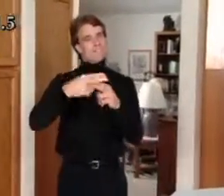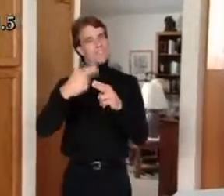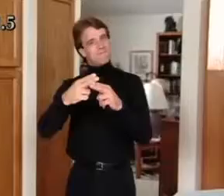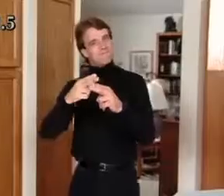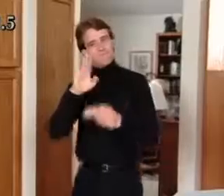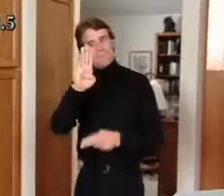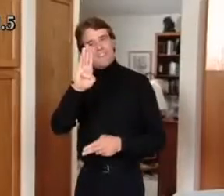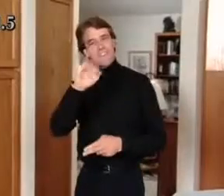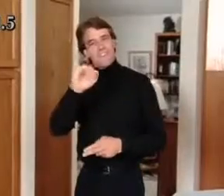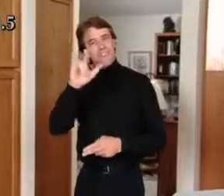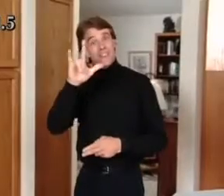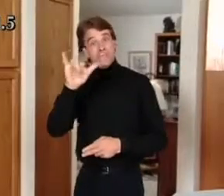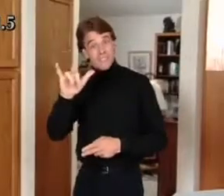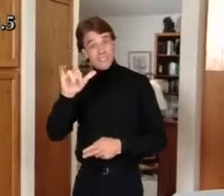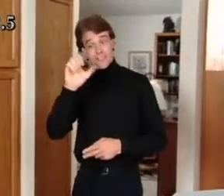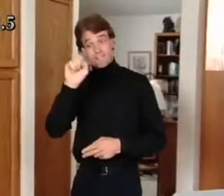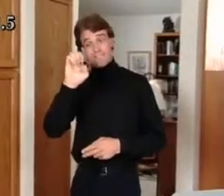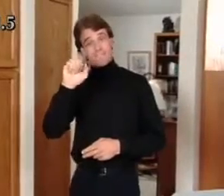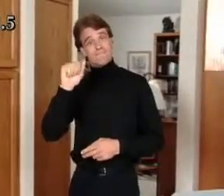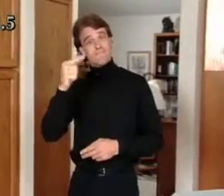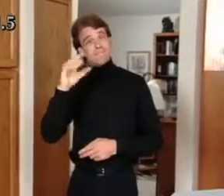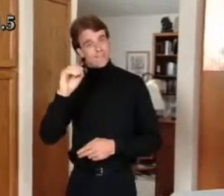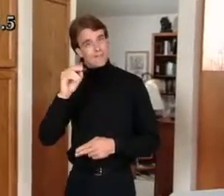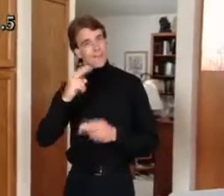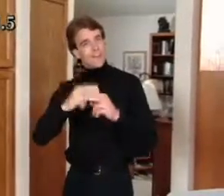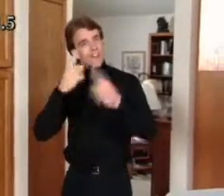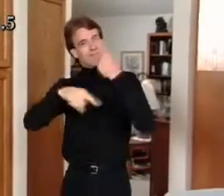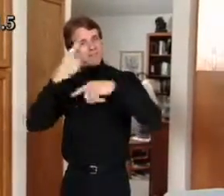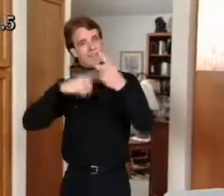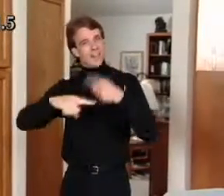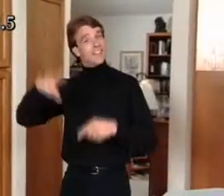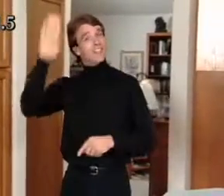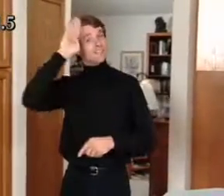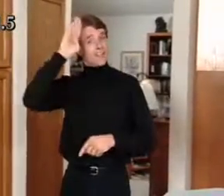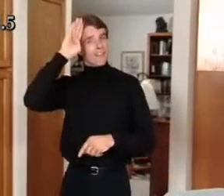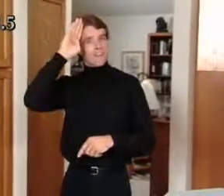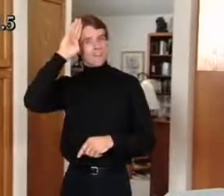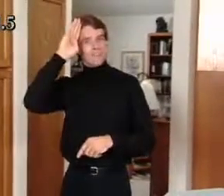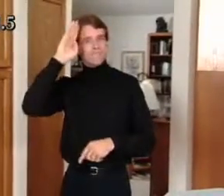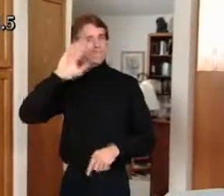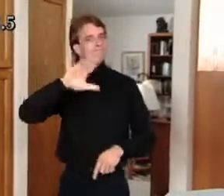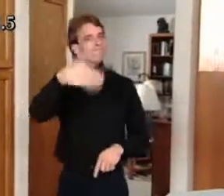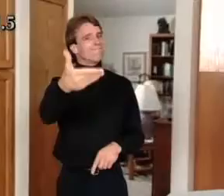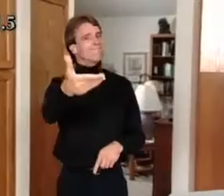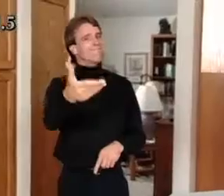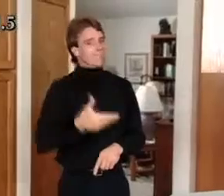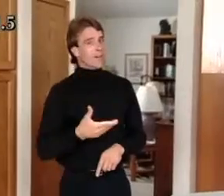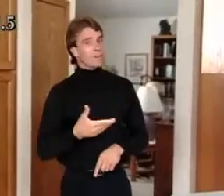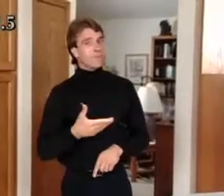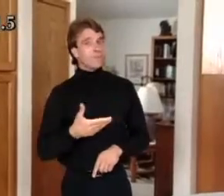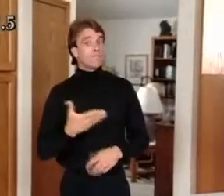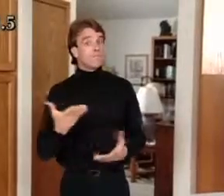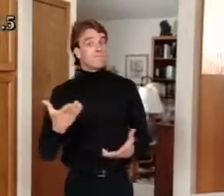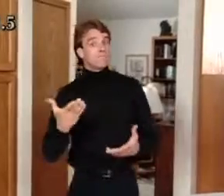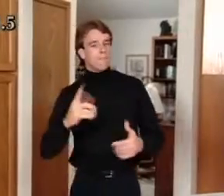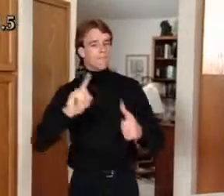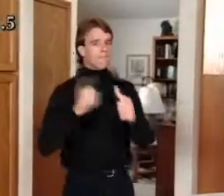my name is Billy Seago, and this is my name sign. And I would like to welcome you to